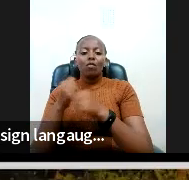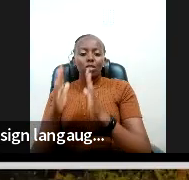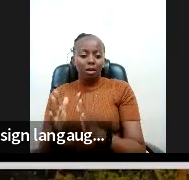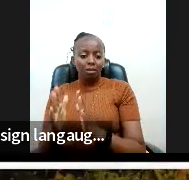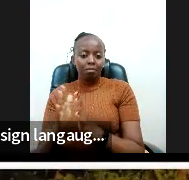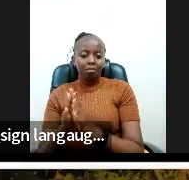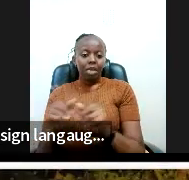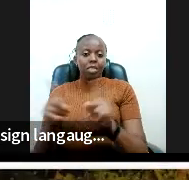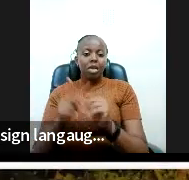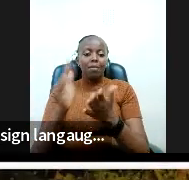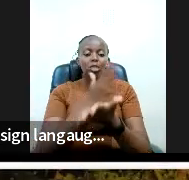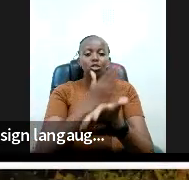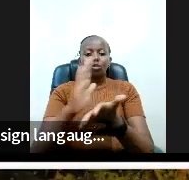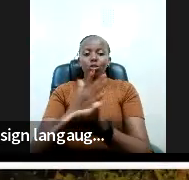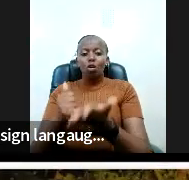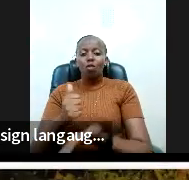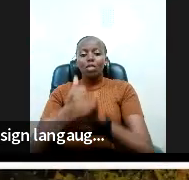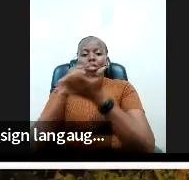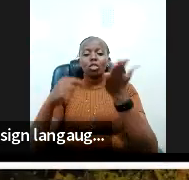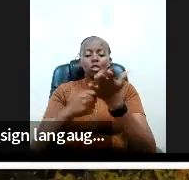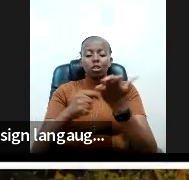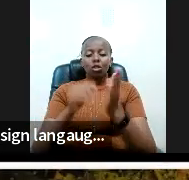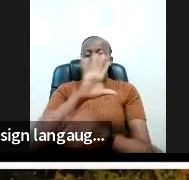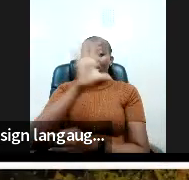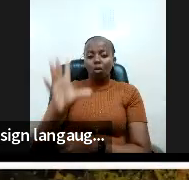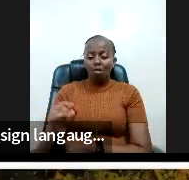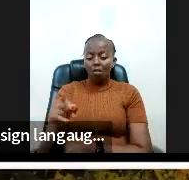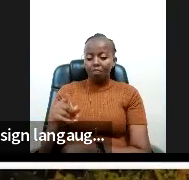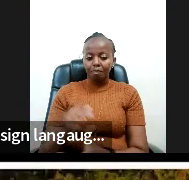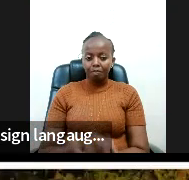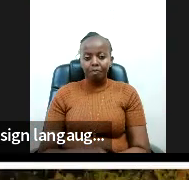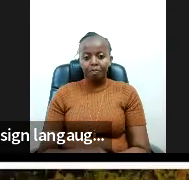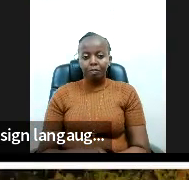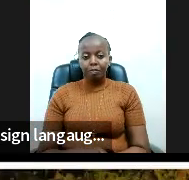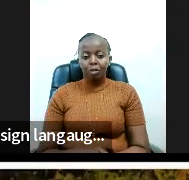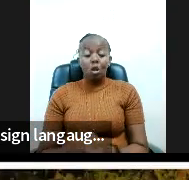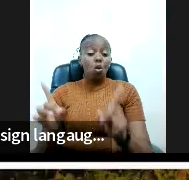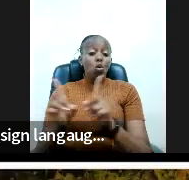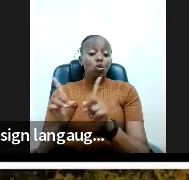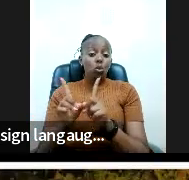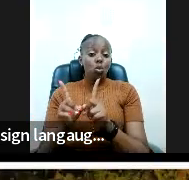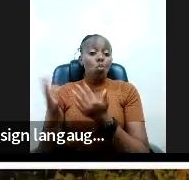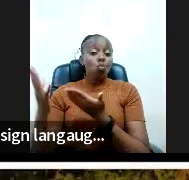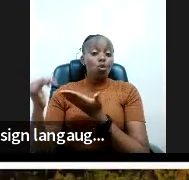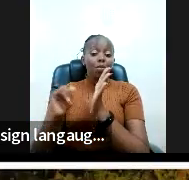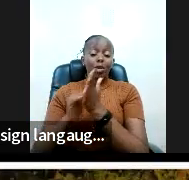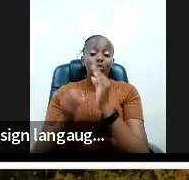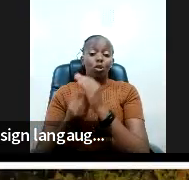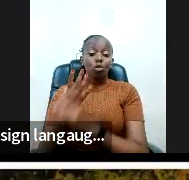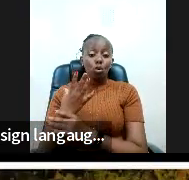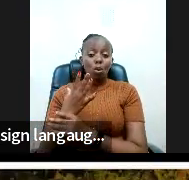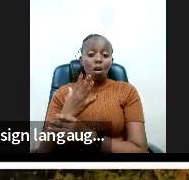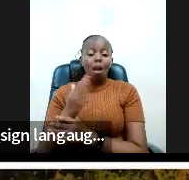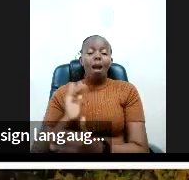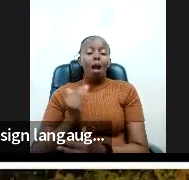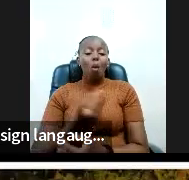and distributor of assistive technology in Africa. We intend to grow thereby our